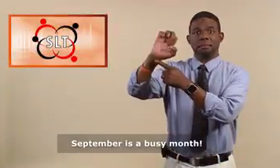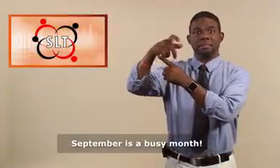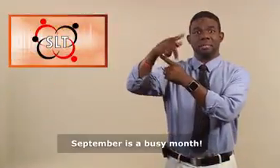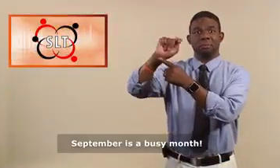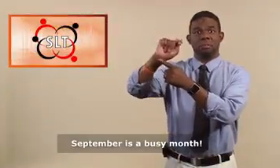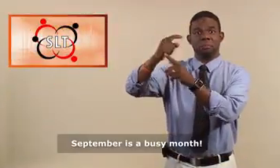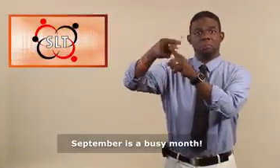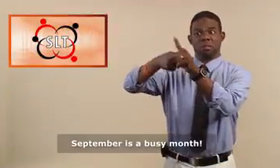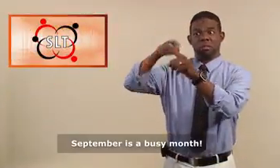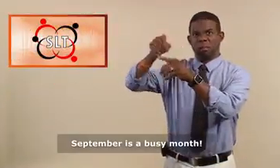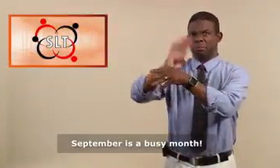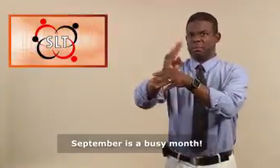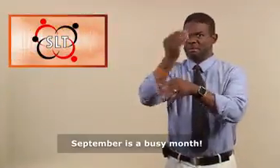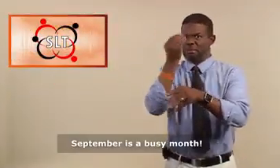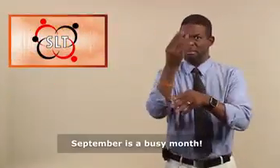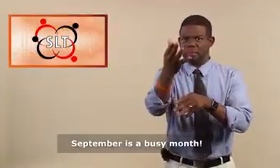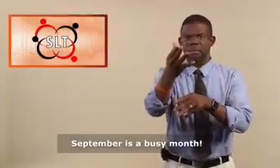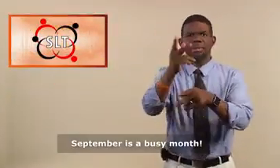September is a busy month.